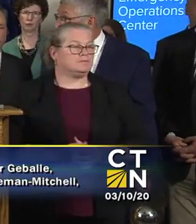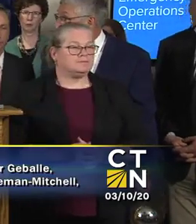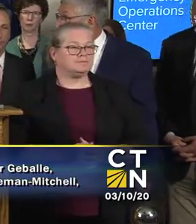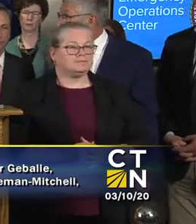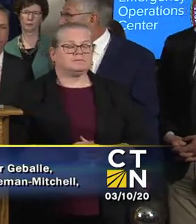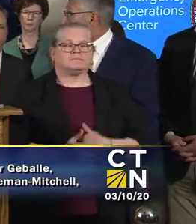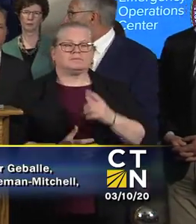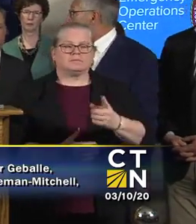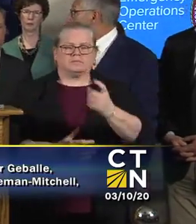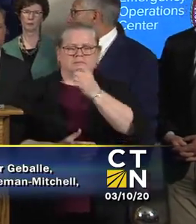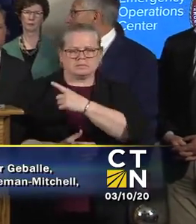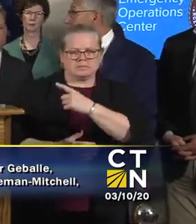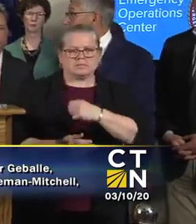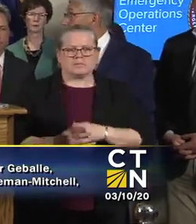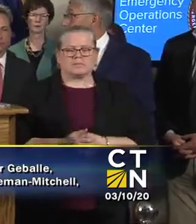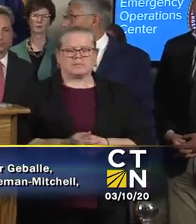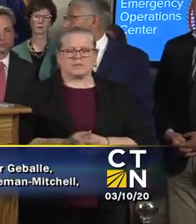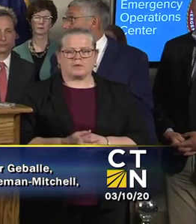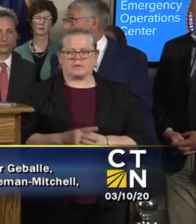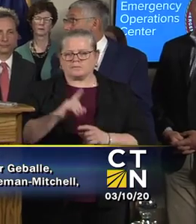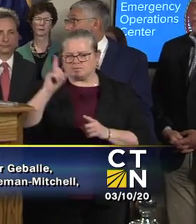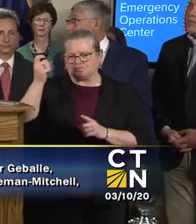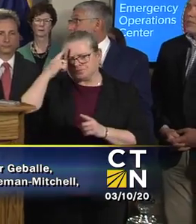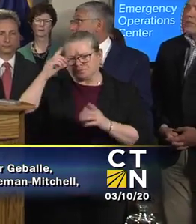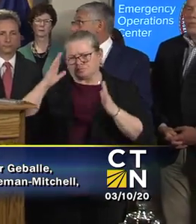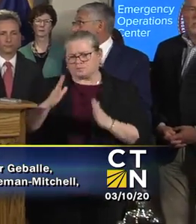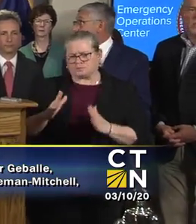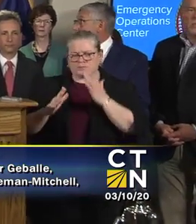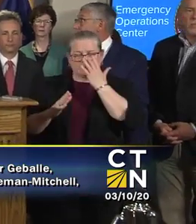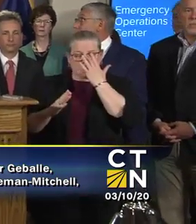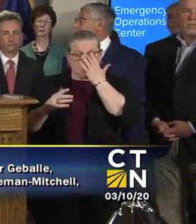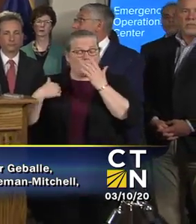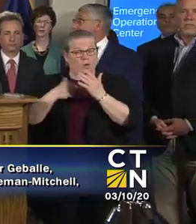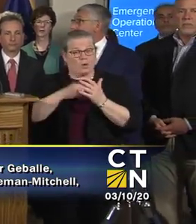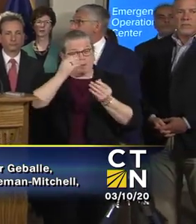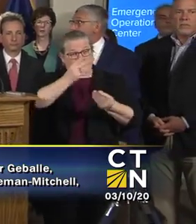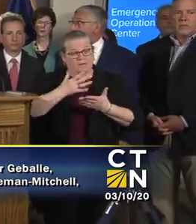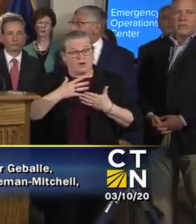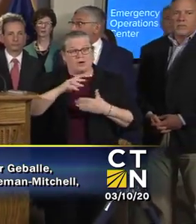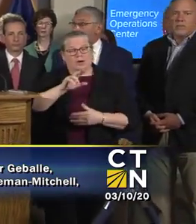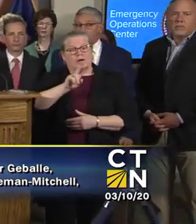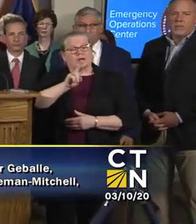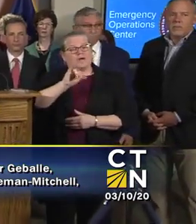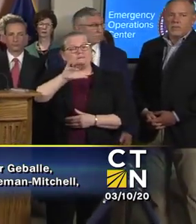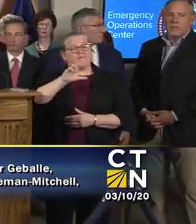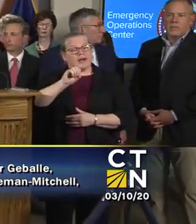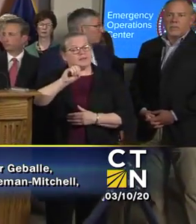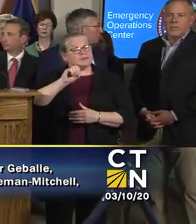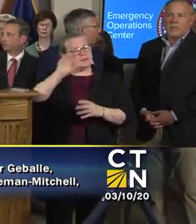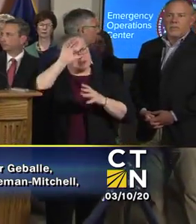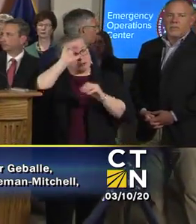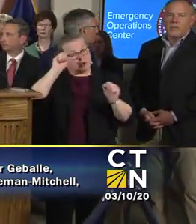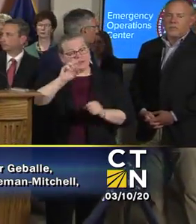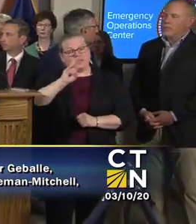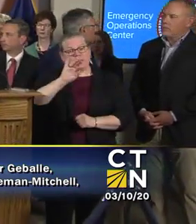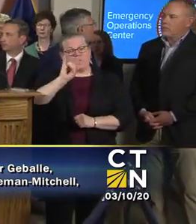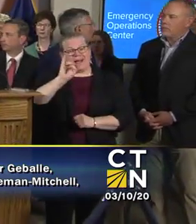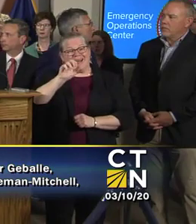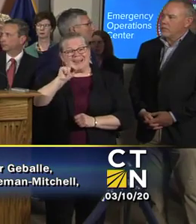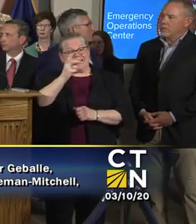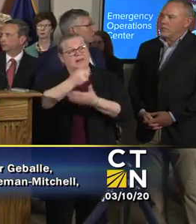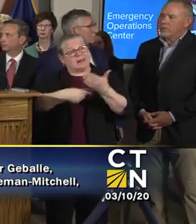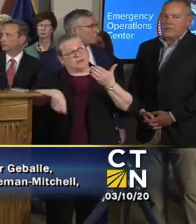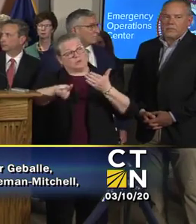We've been informed, Governor, that Vice President Biden is coming here next week for a rally. Do you think that's advisable?